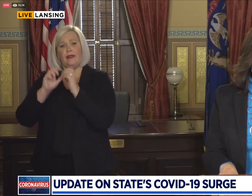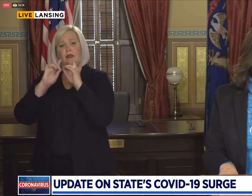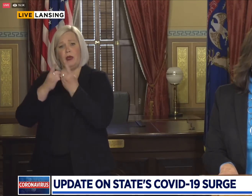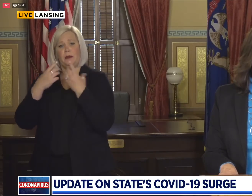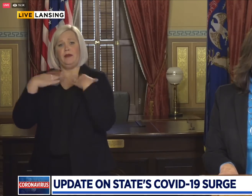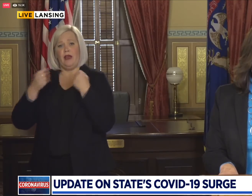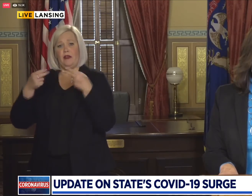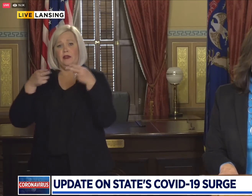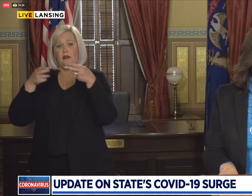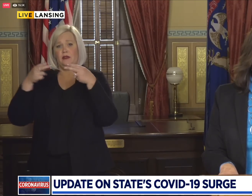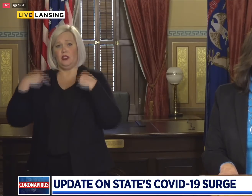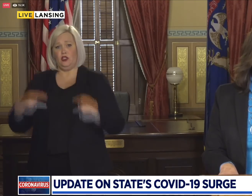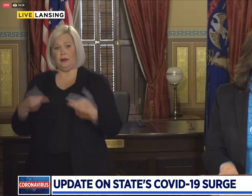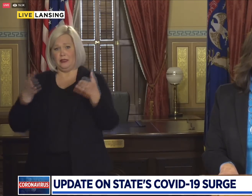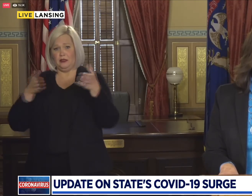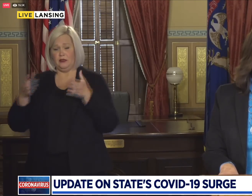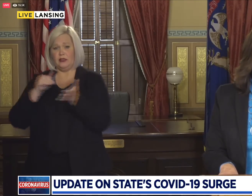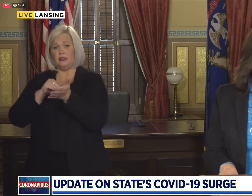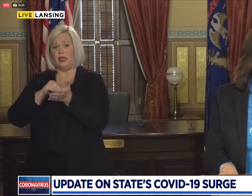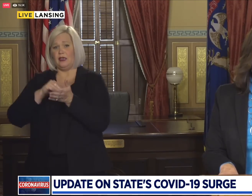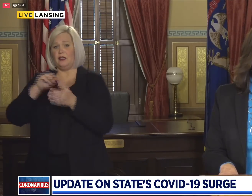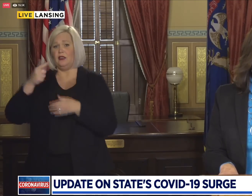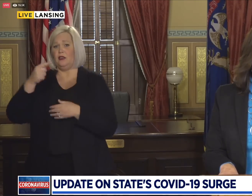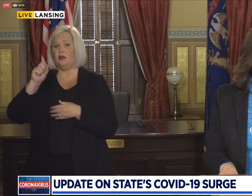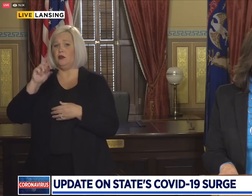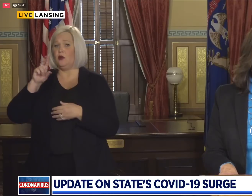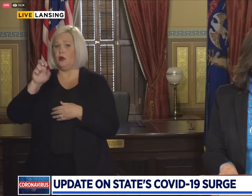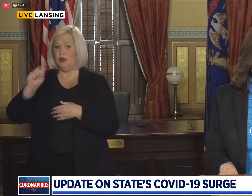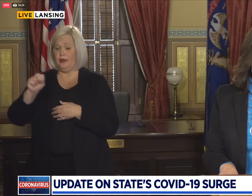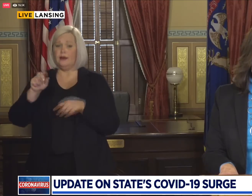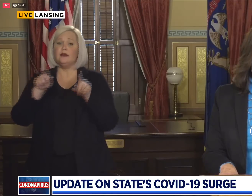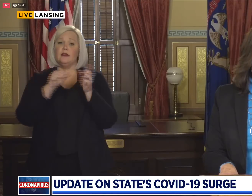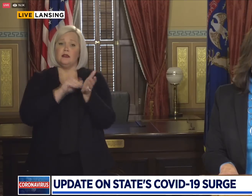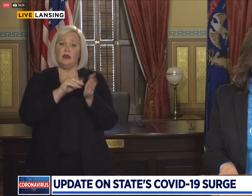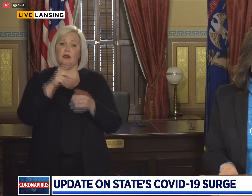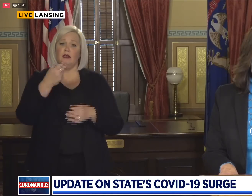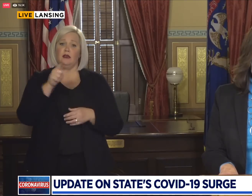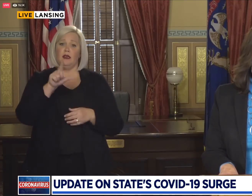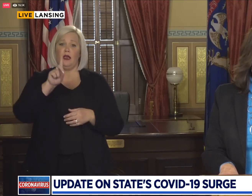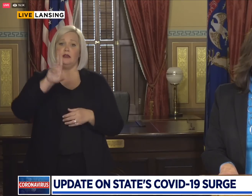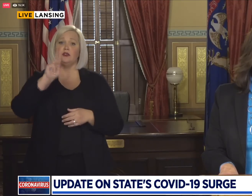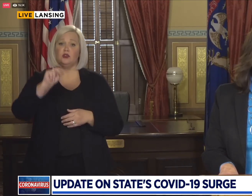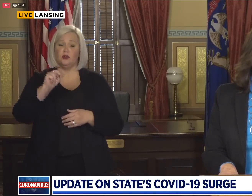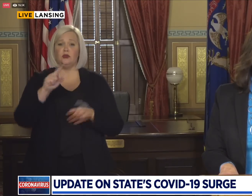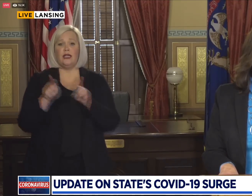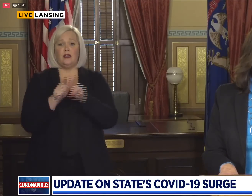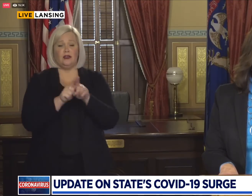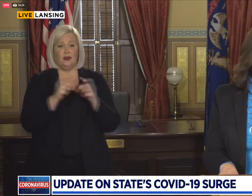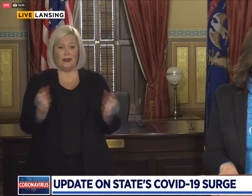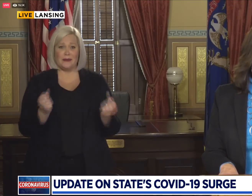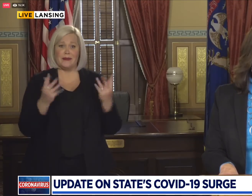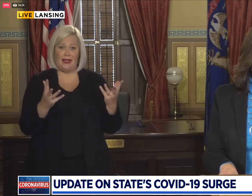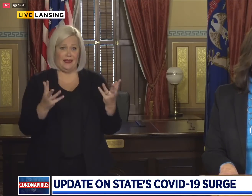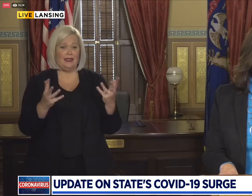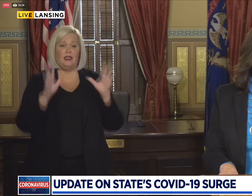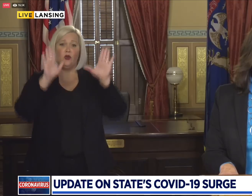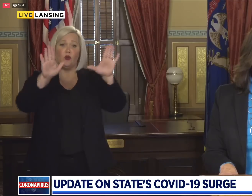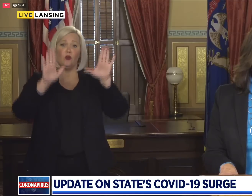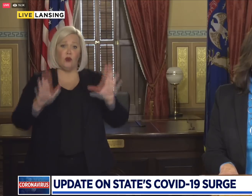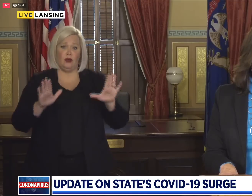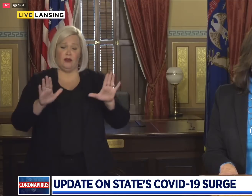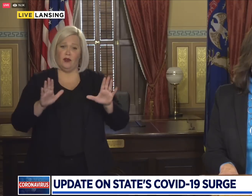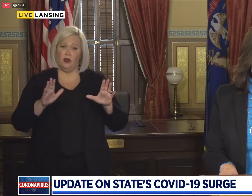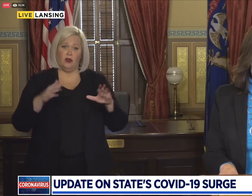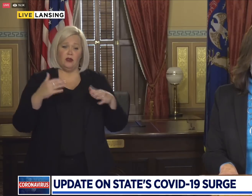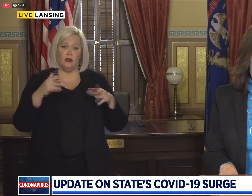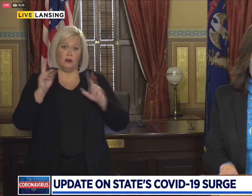Services, Director Gordon, Dr. Caldoun, our Chief Medical Officer, as well as the many incredible people who